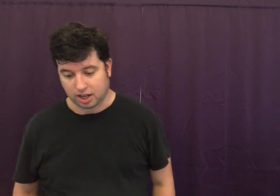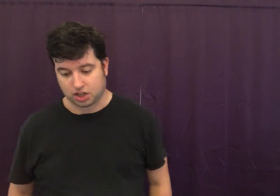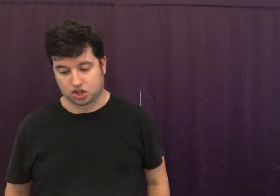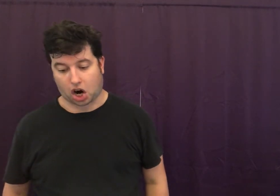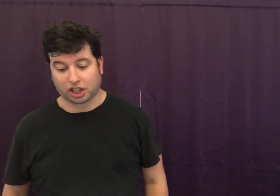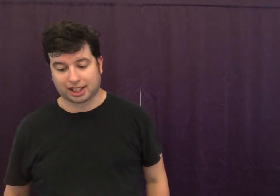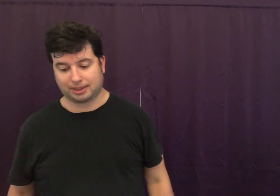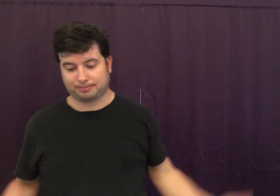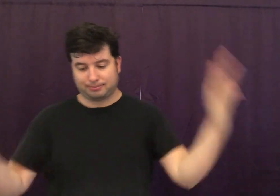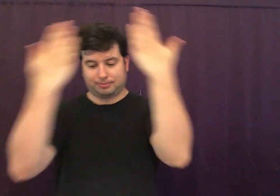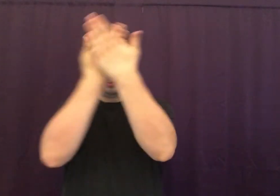Dark,